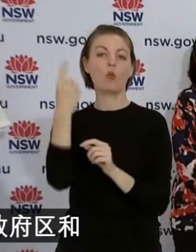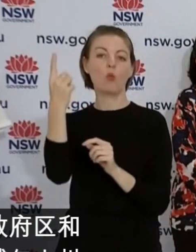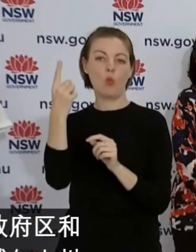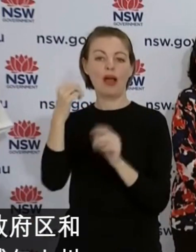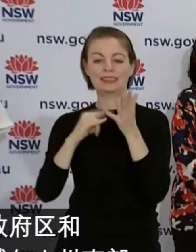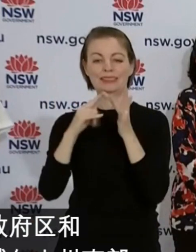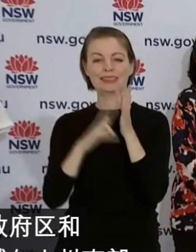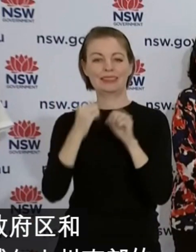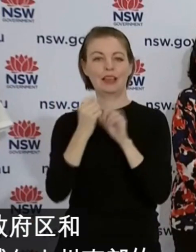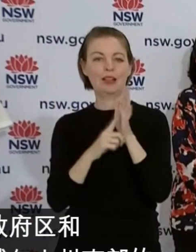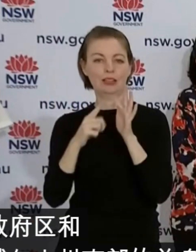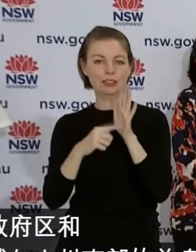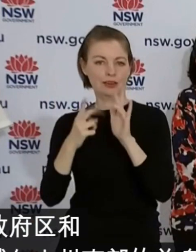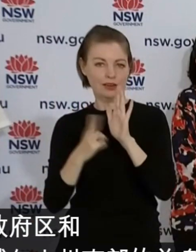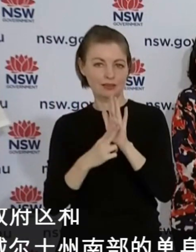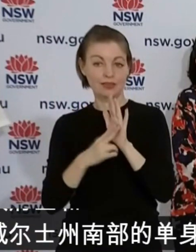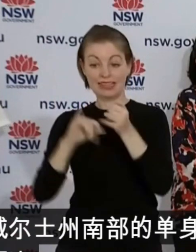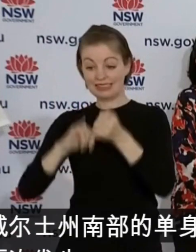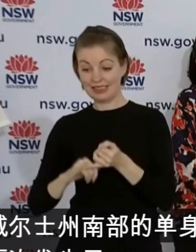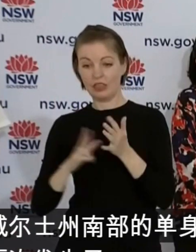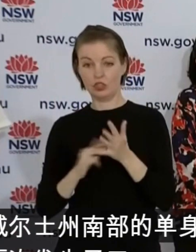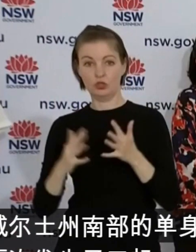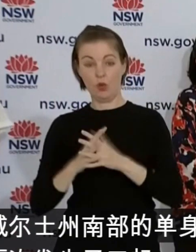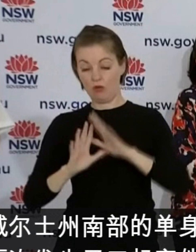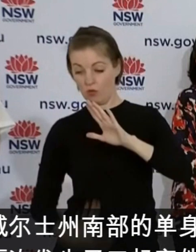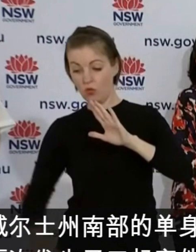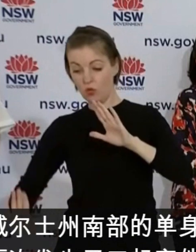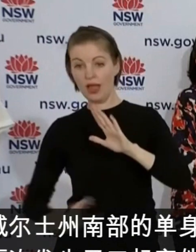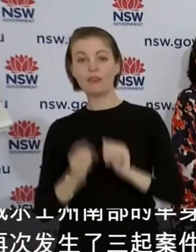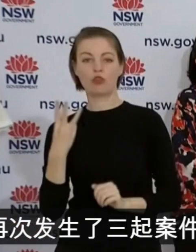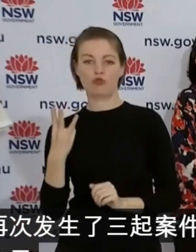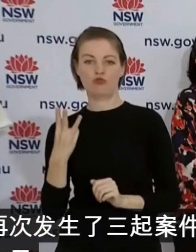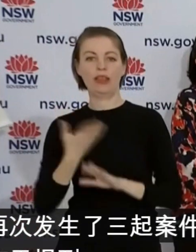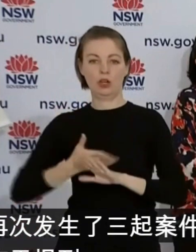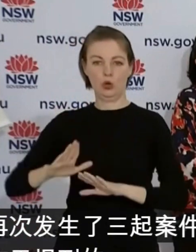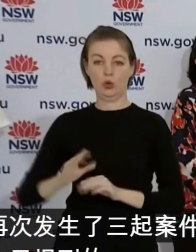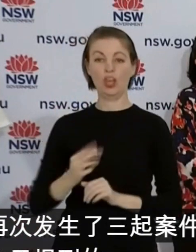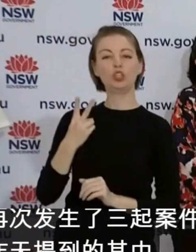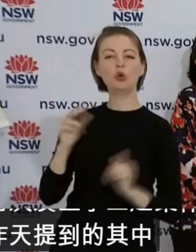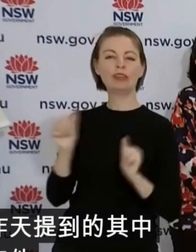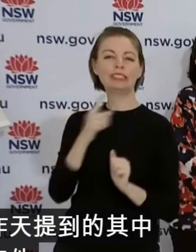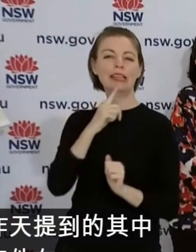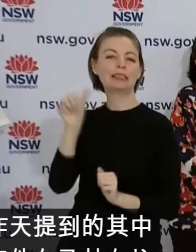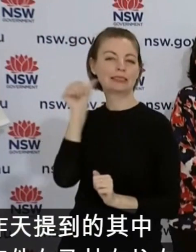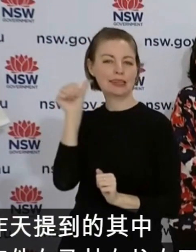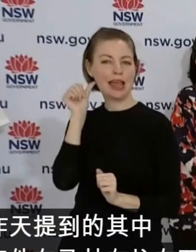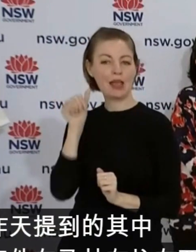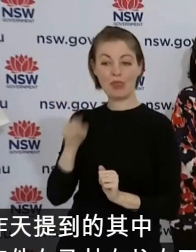in Singleton. Southern New South Wales had, again, 3 cases. 2 of those cases we mentioned yesterday. They were 2 cases in